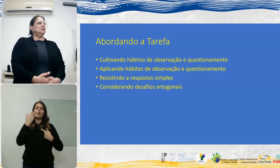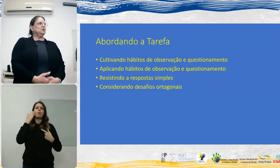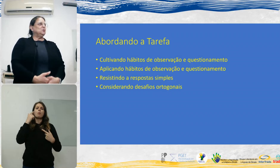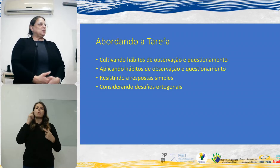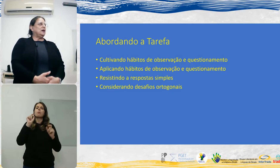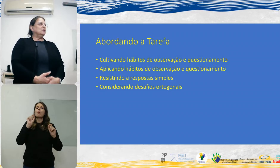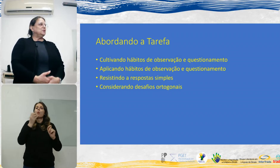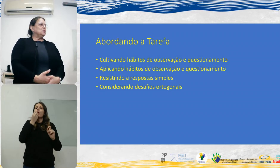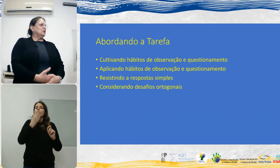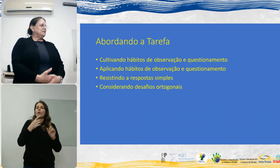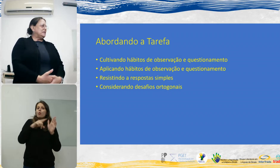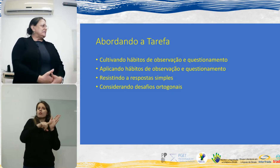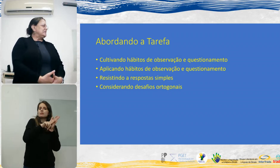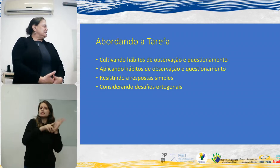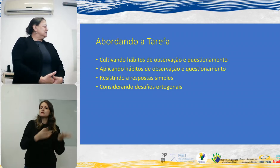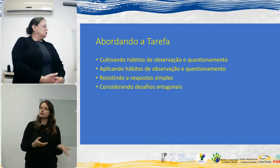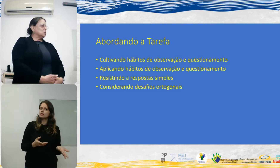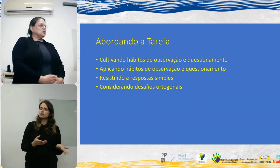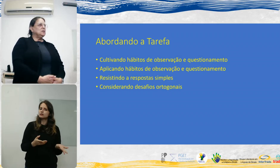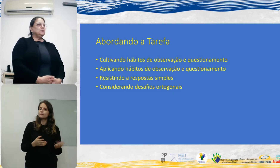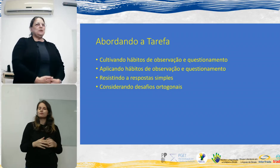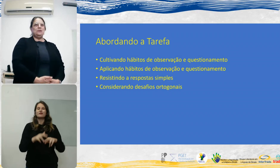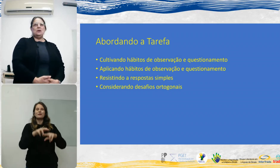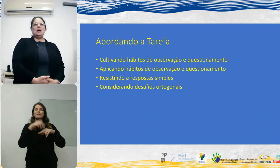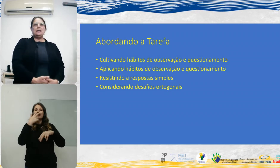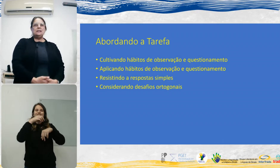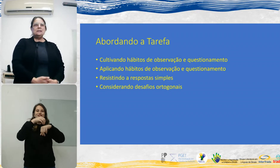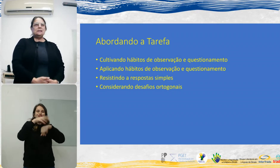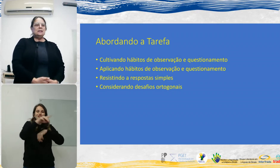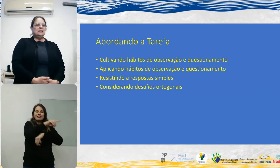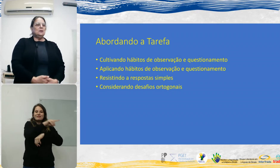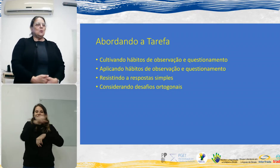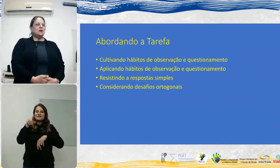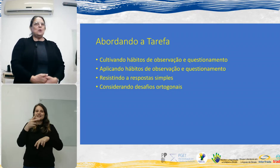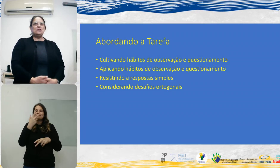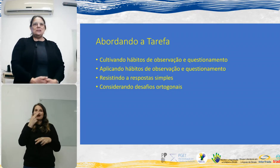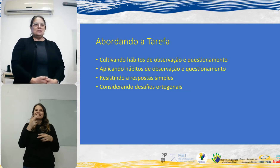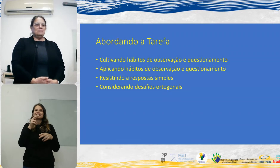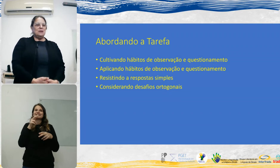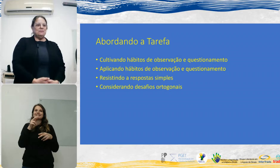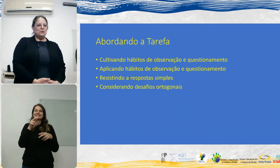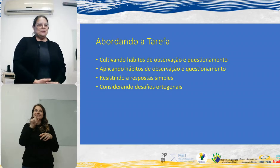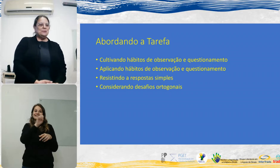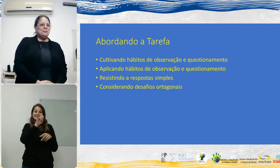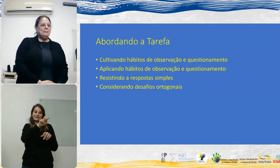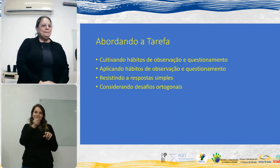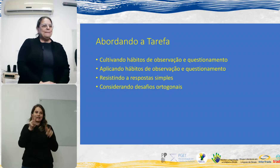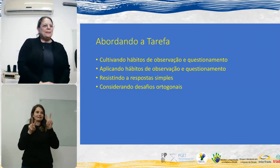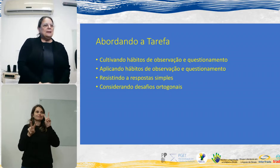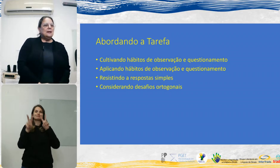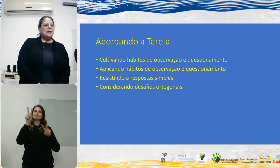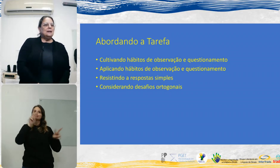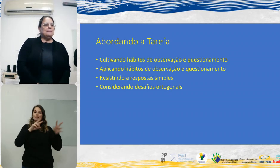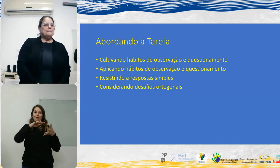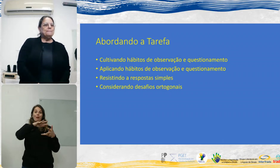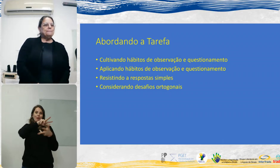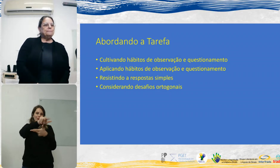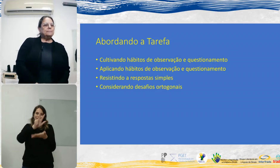attention to how you are taking in the world with your eyes, what questions come up for you.